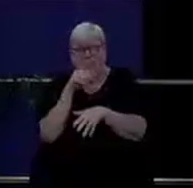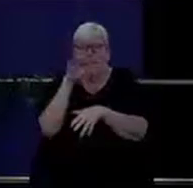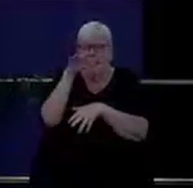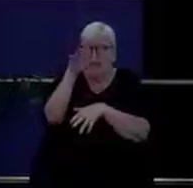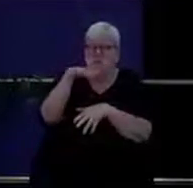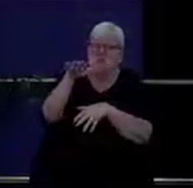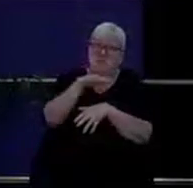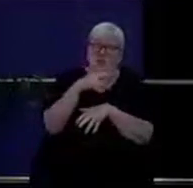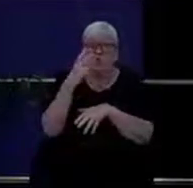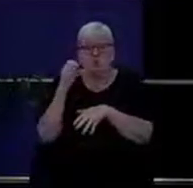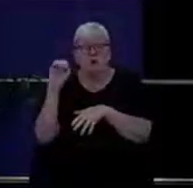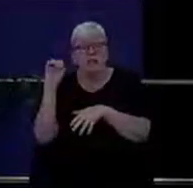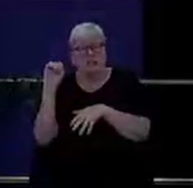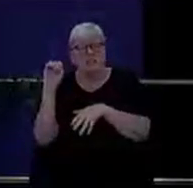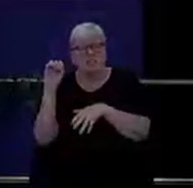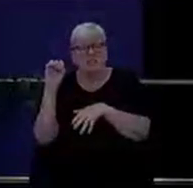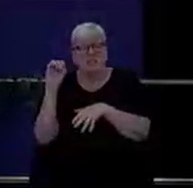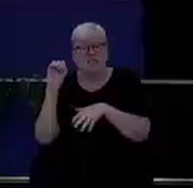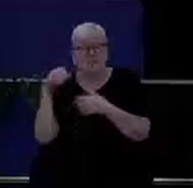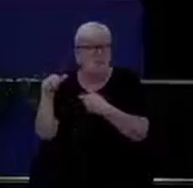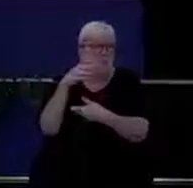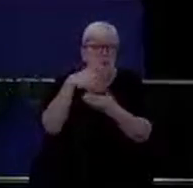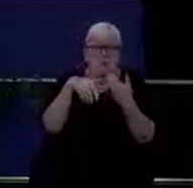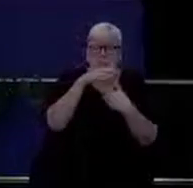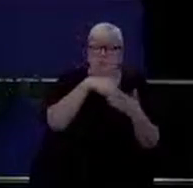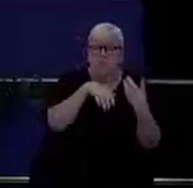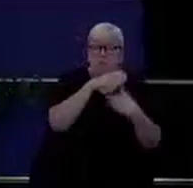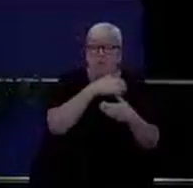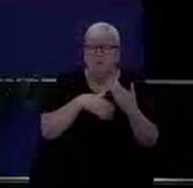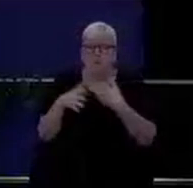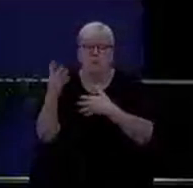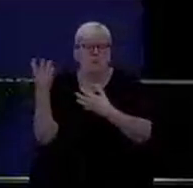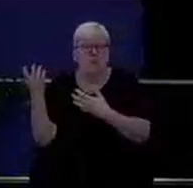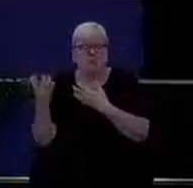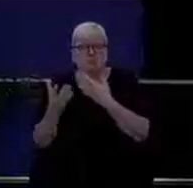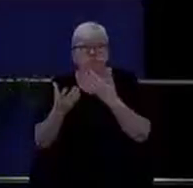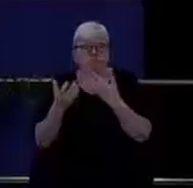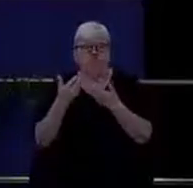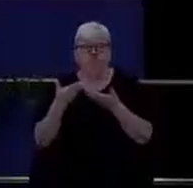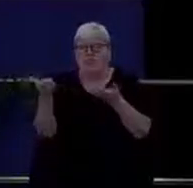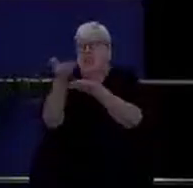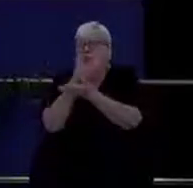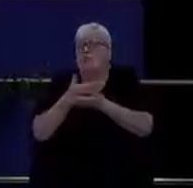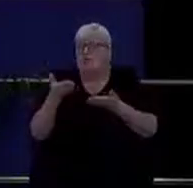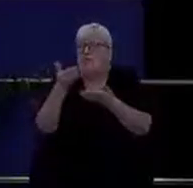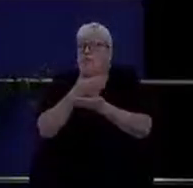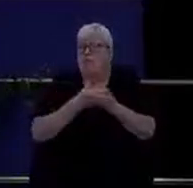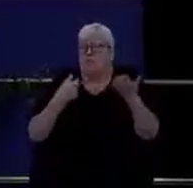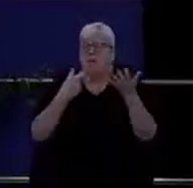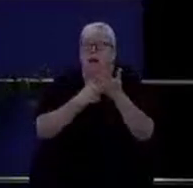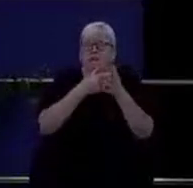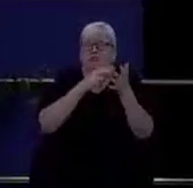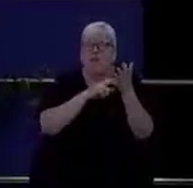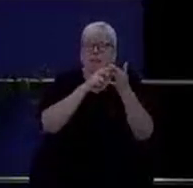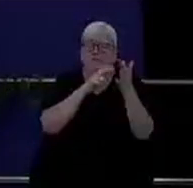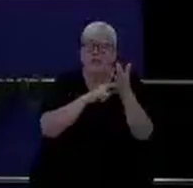about 20 can often be found conferring with each other, a hrafnathing, a council of ravens. The same word